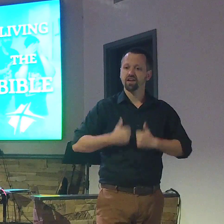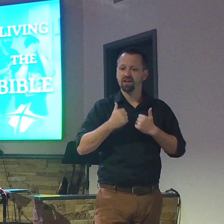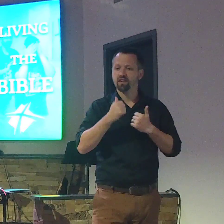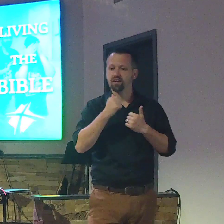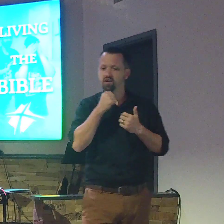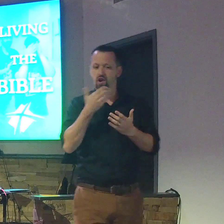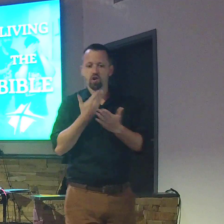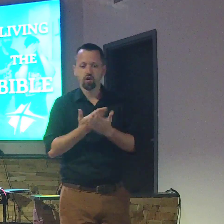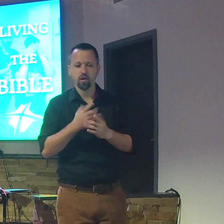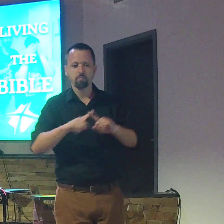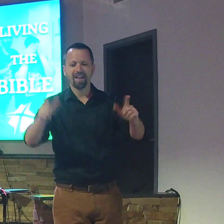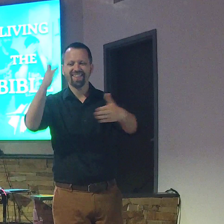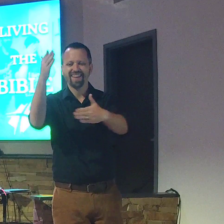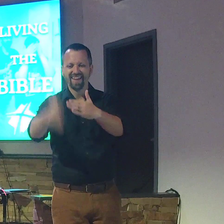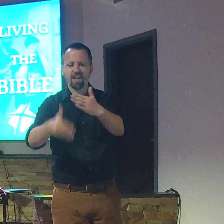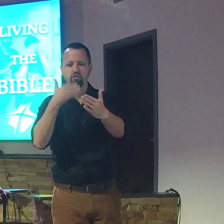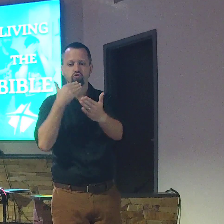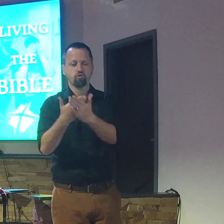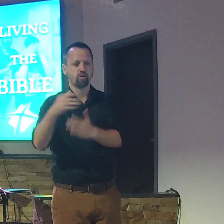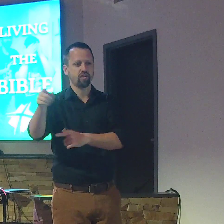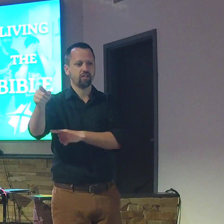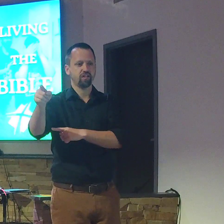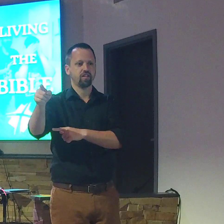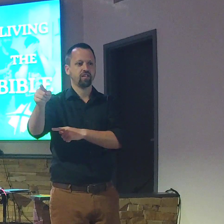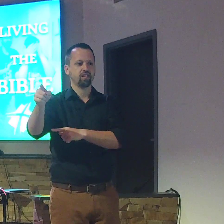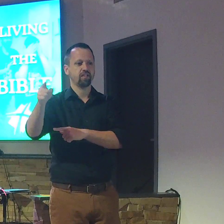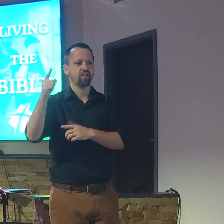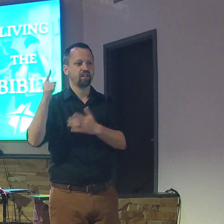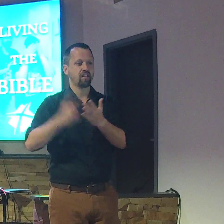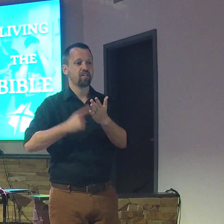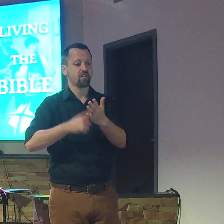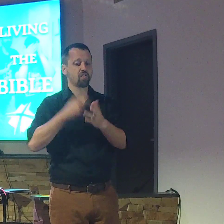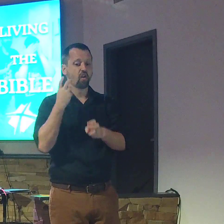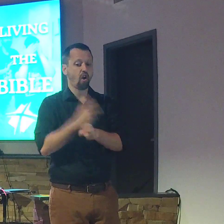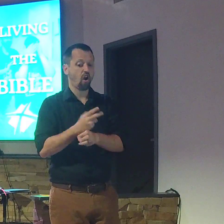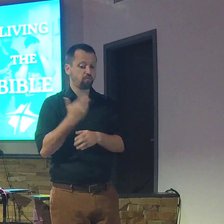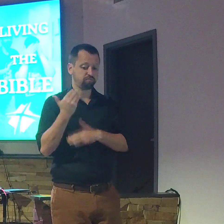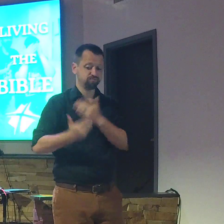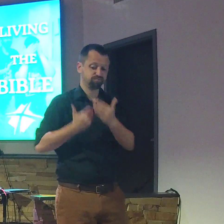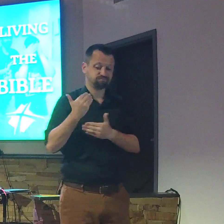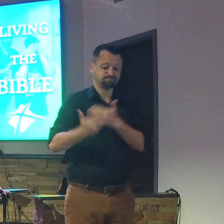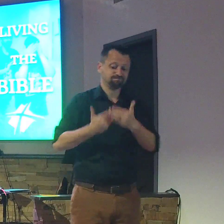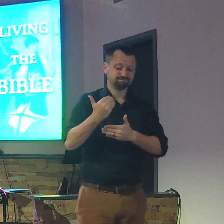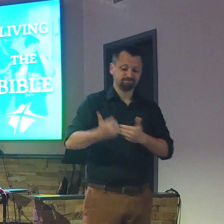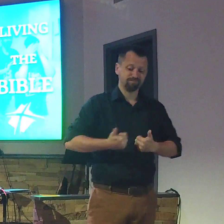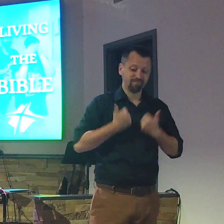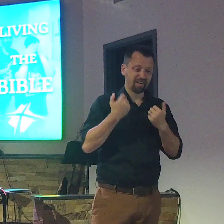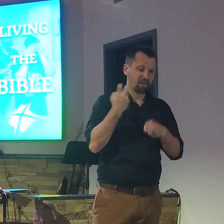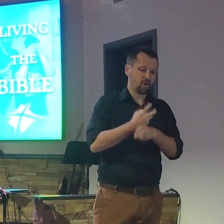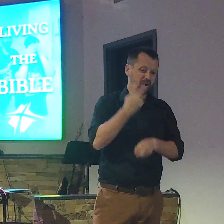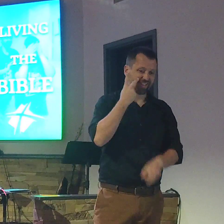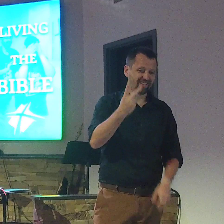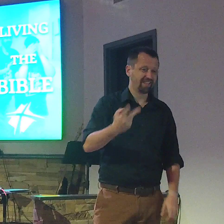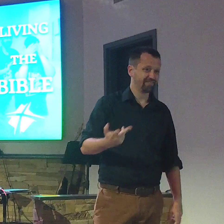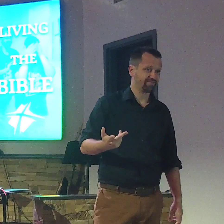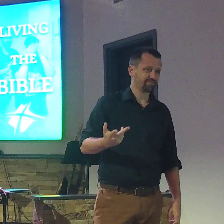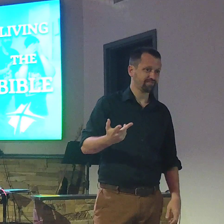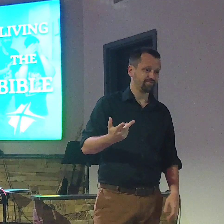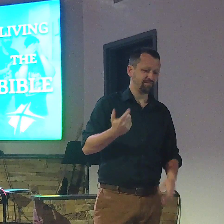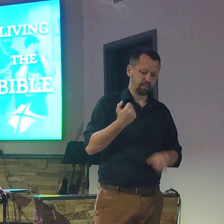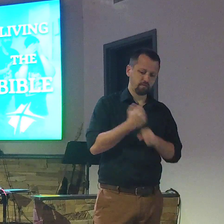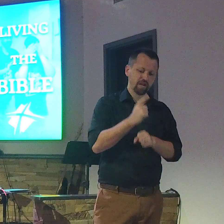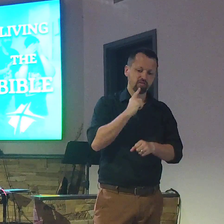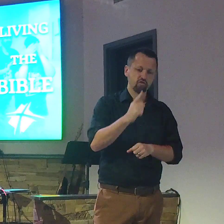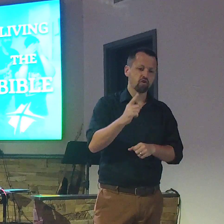Amen? And sometimes it's hard as we're going through a life to see that. But we've got to make sure that as we're going